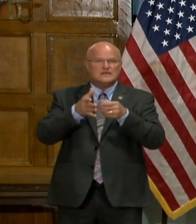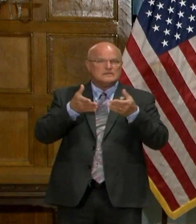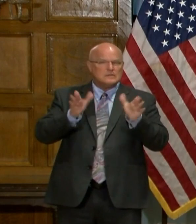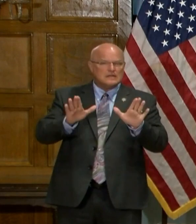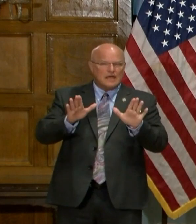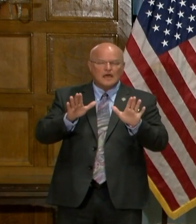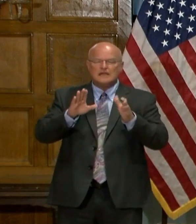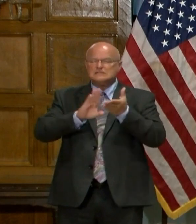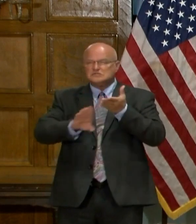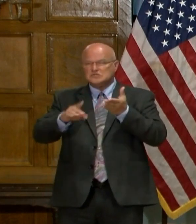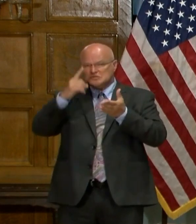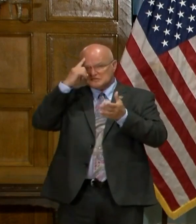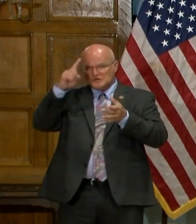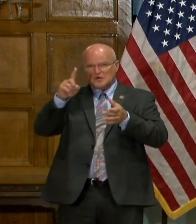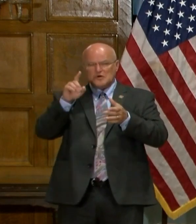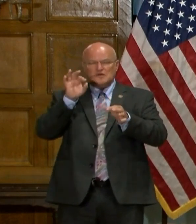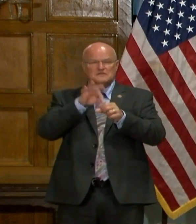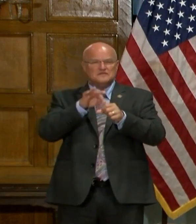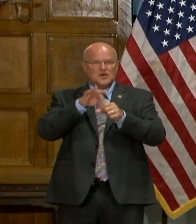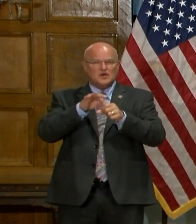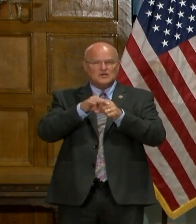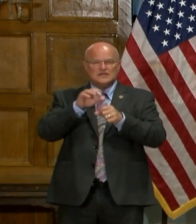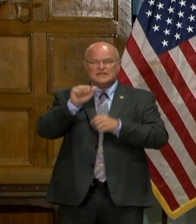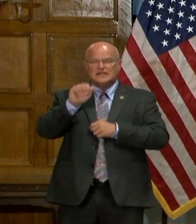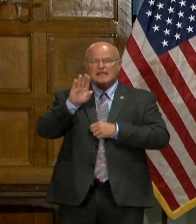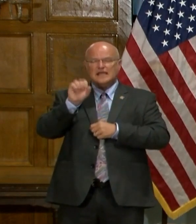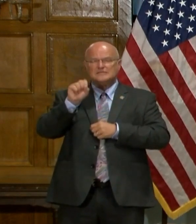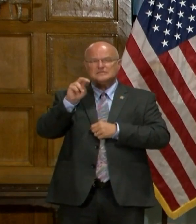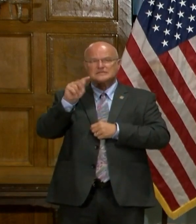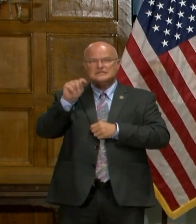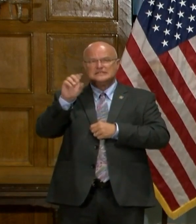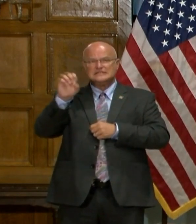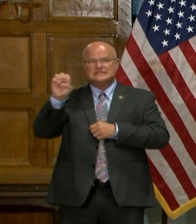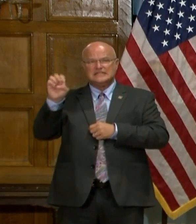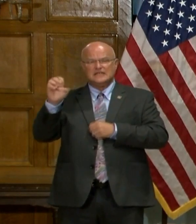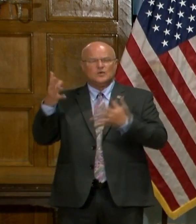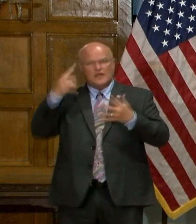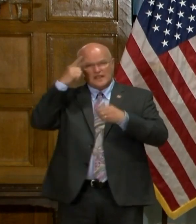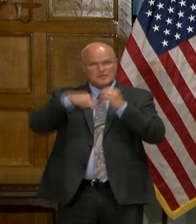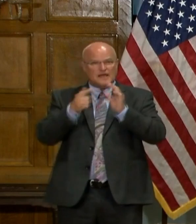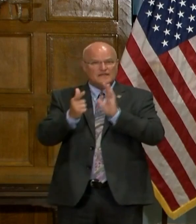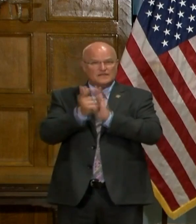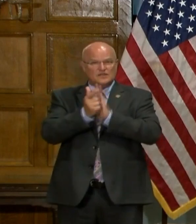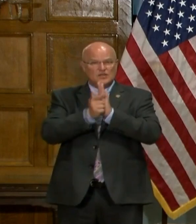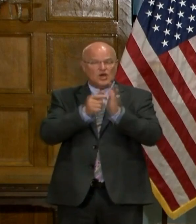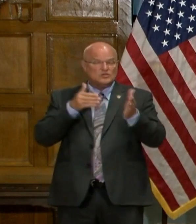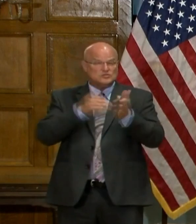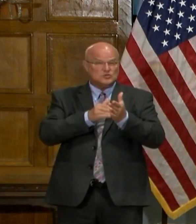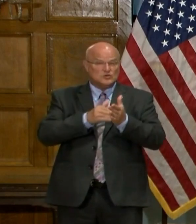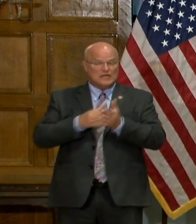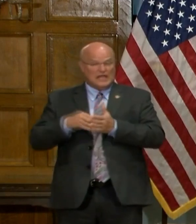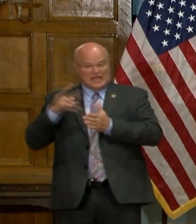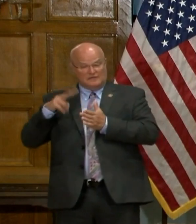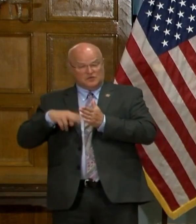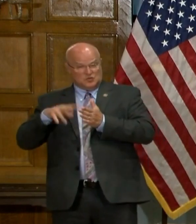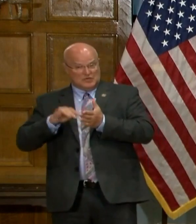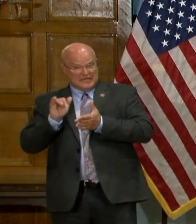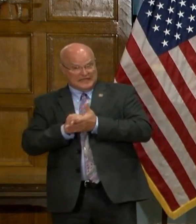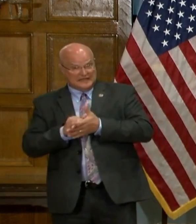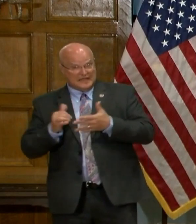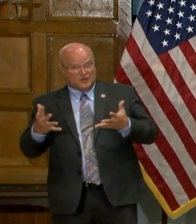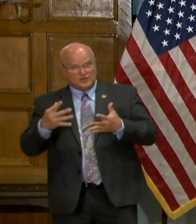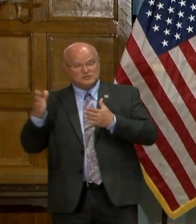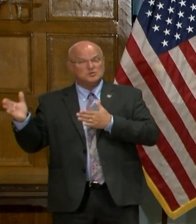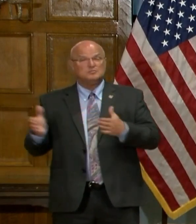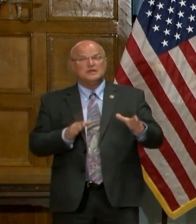allowed as an excuse for casting absentee ballot. Wanted to see what you thought about that lawsuit, and also if you've had a chance to revisit